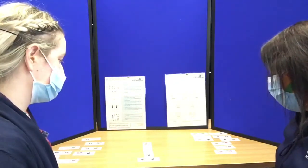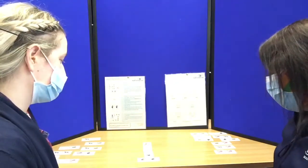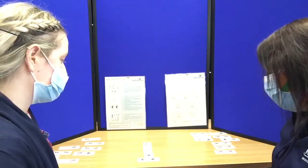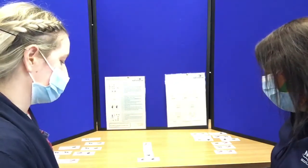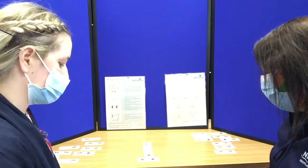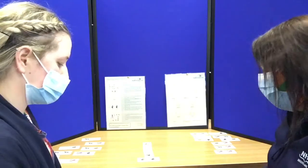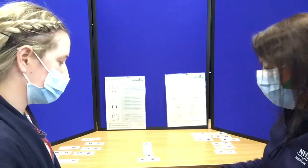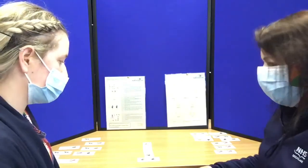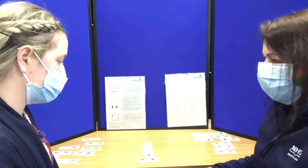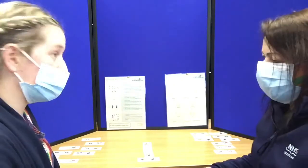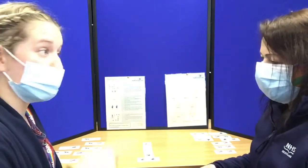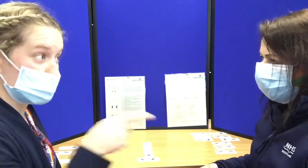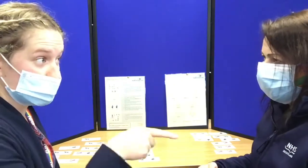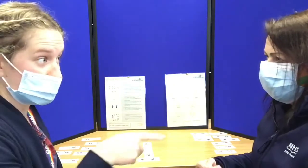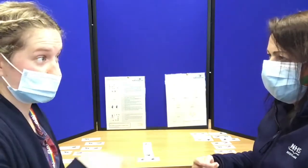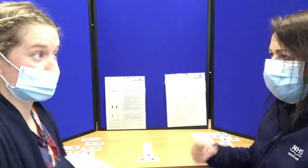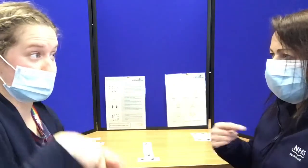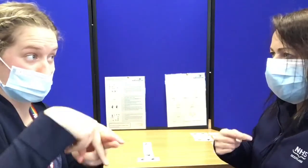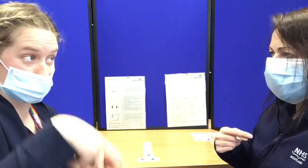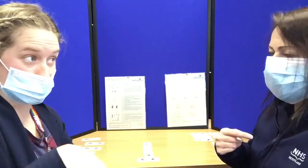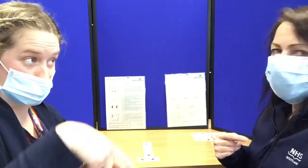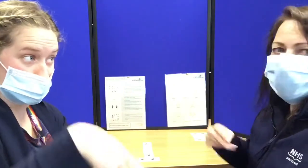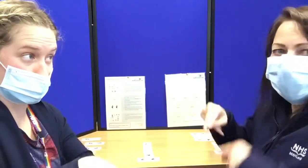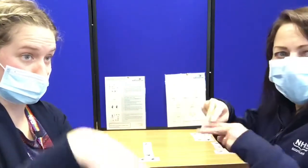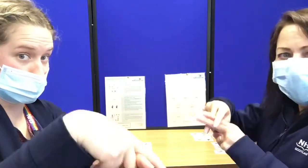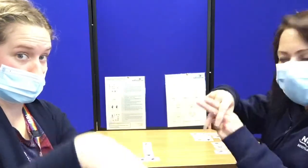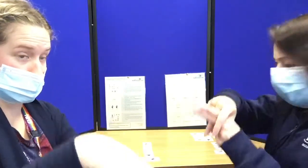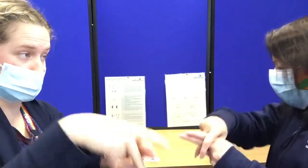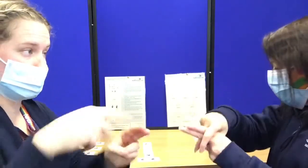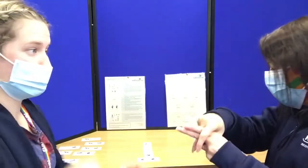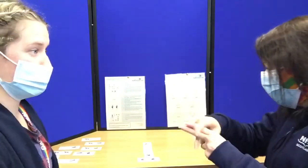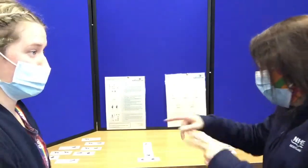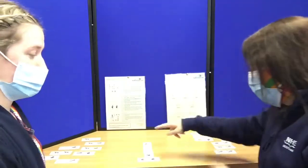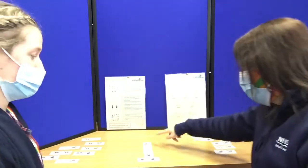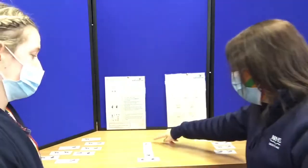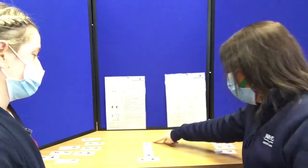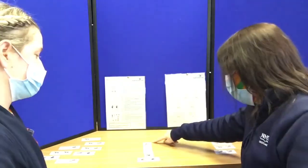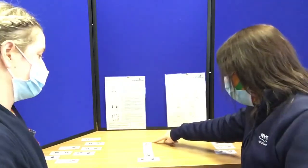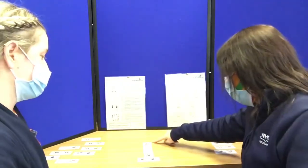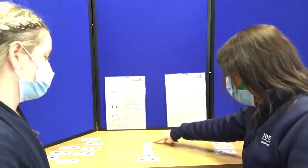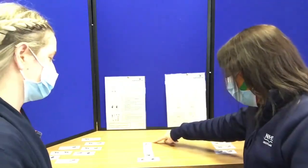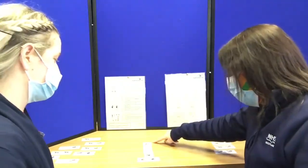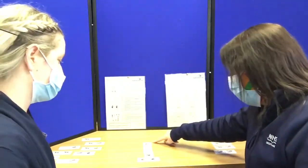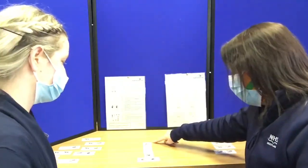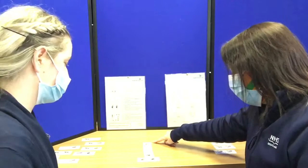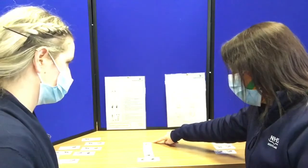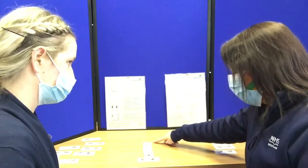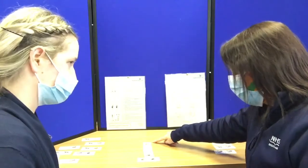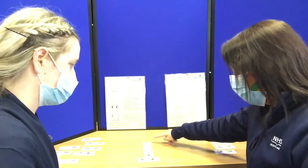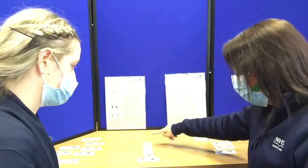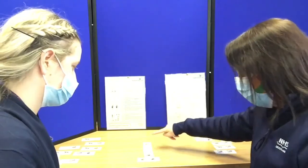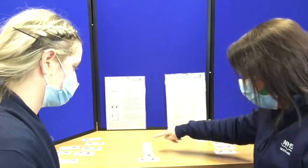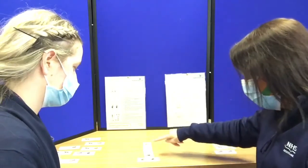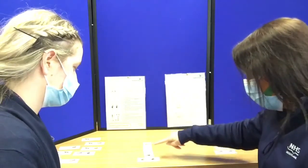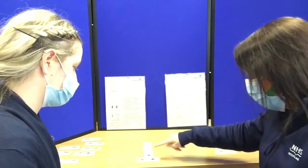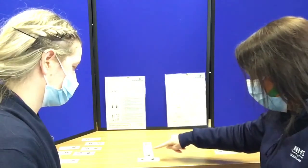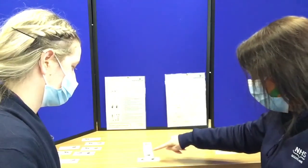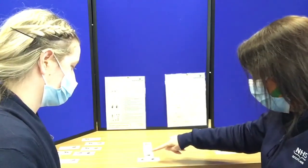Okay. So I need you need to find a horse. A horse, or what's at the other end?